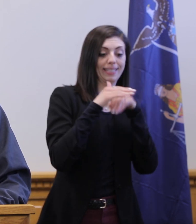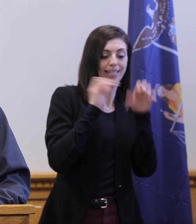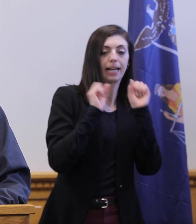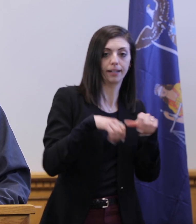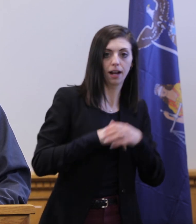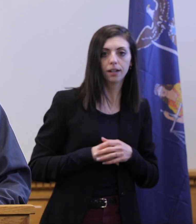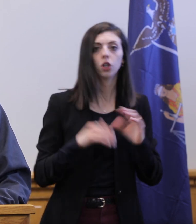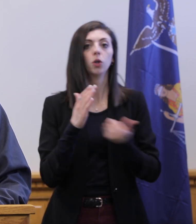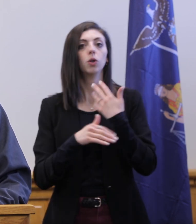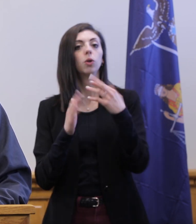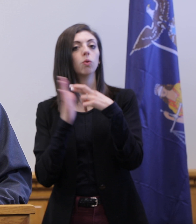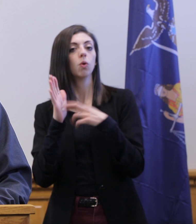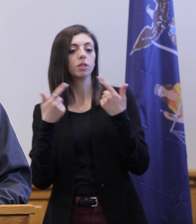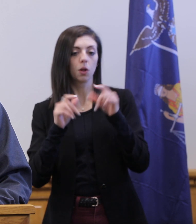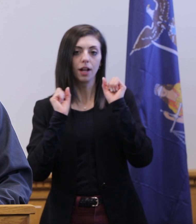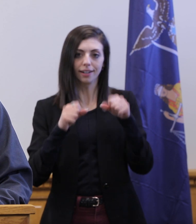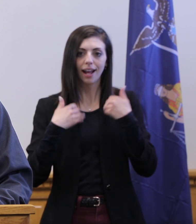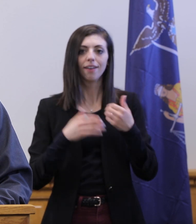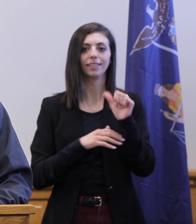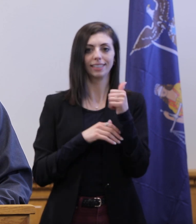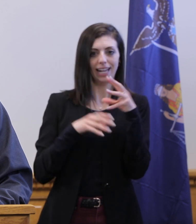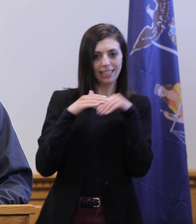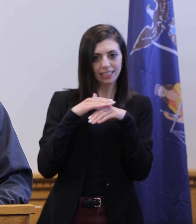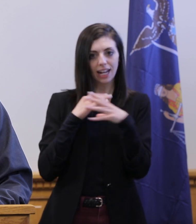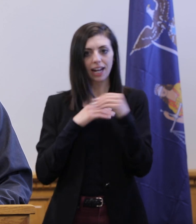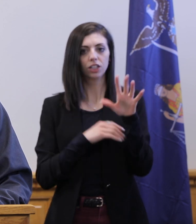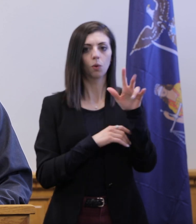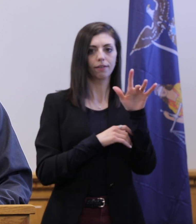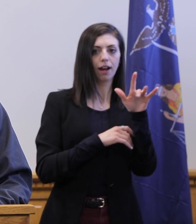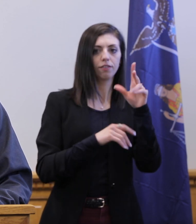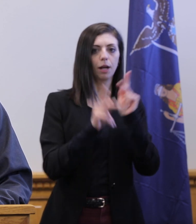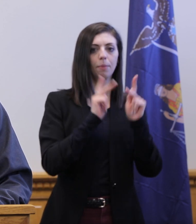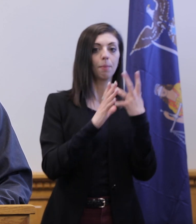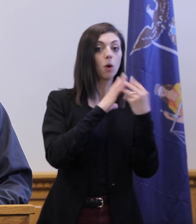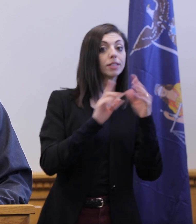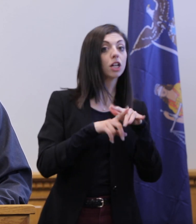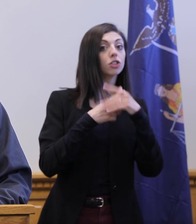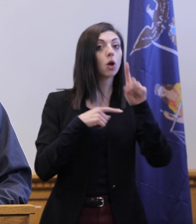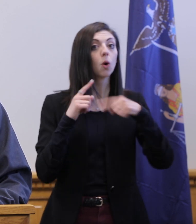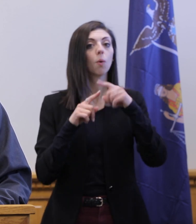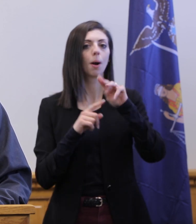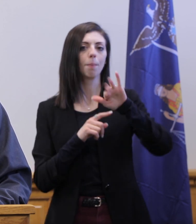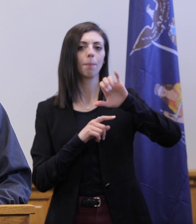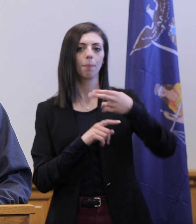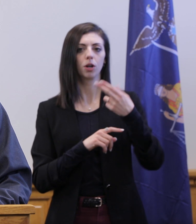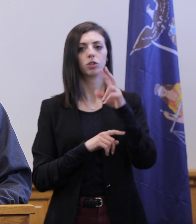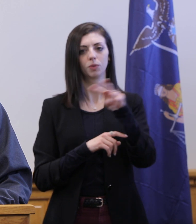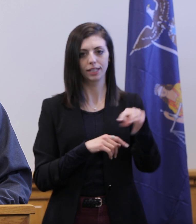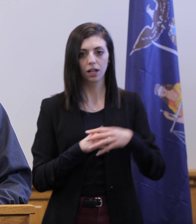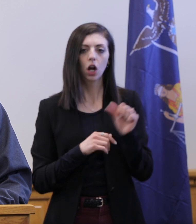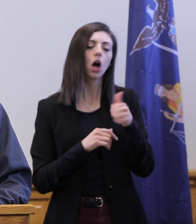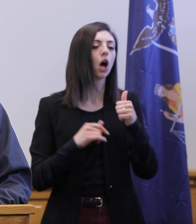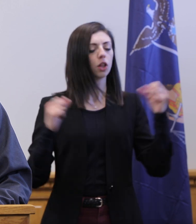residents to host 10 people indoors and 25 people outdoors starting on March 22nd. Other social gatherings in